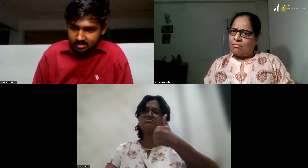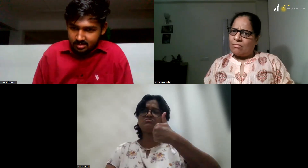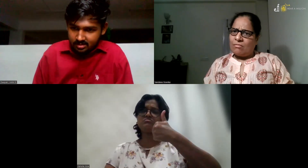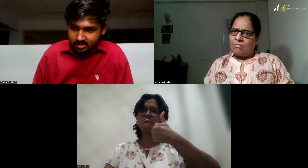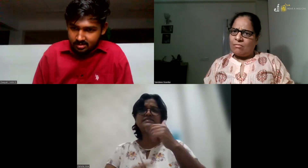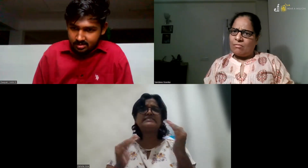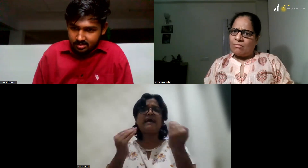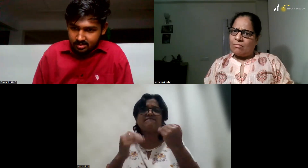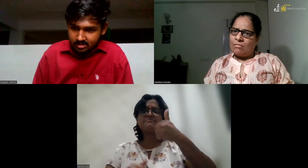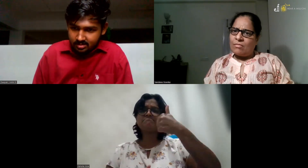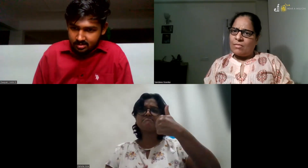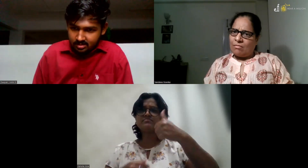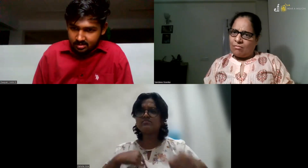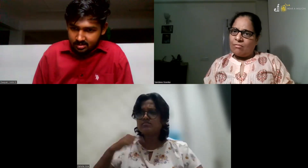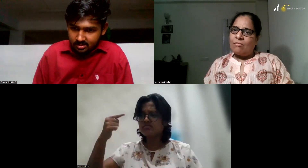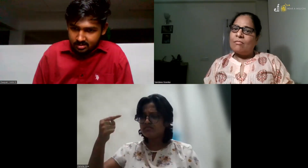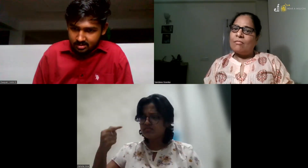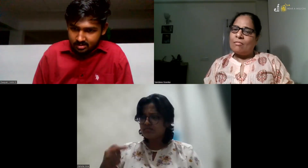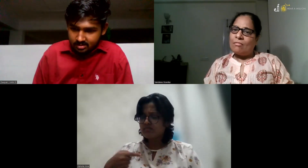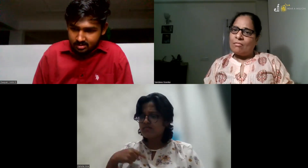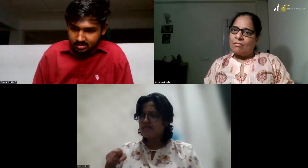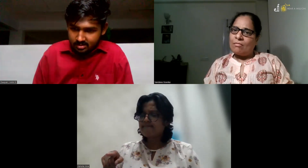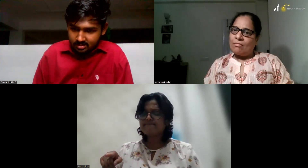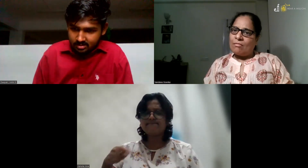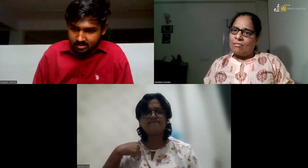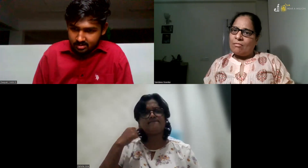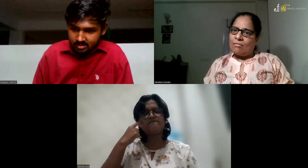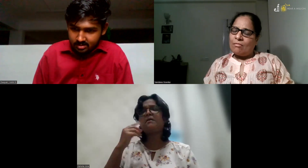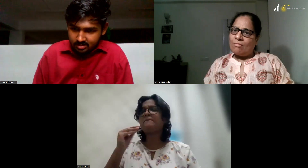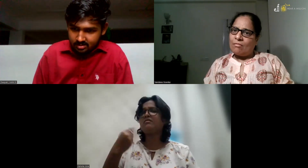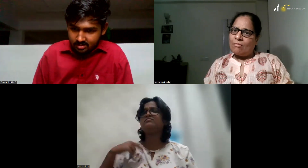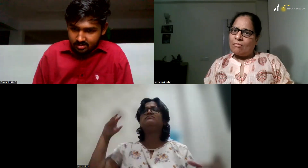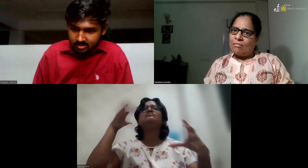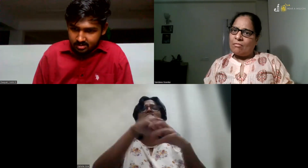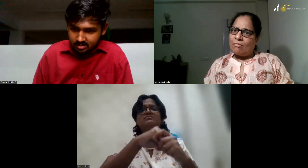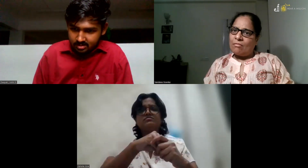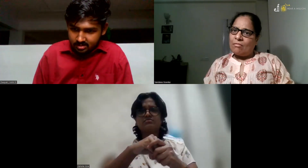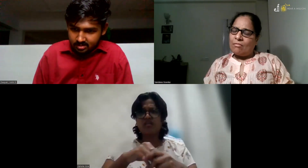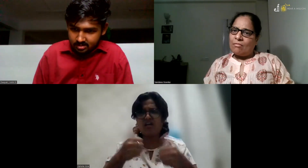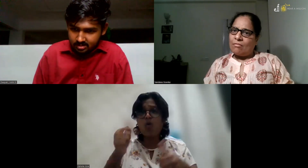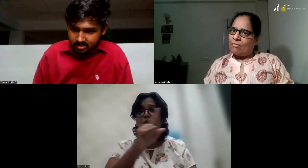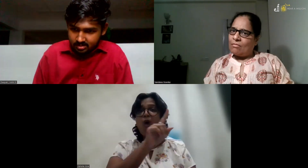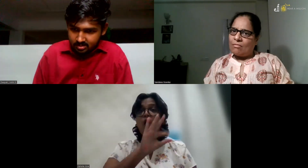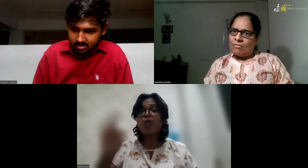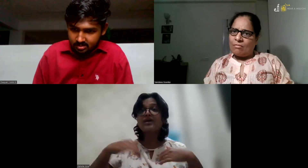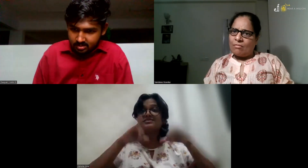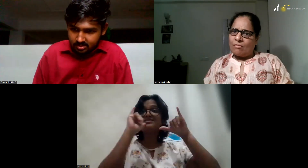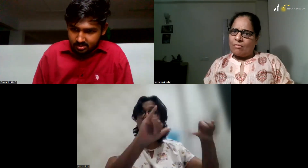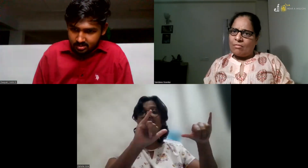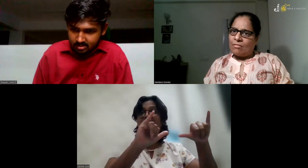female, they were all together, and feedback was good, and it's the safest place I saw. And then I thought, okay, I will go over